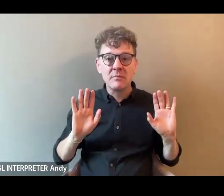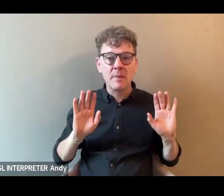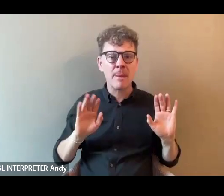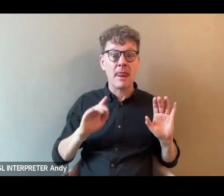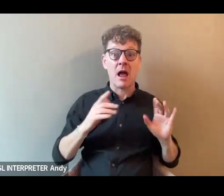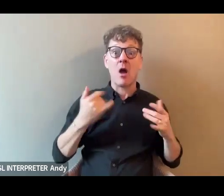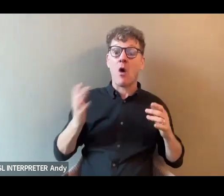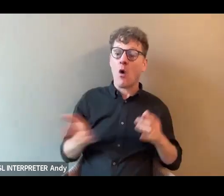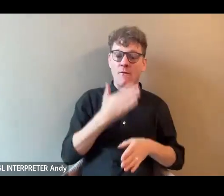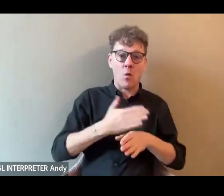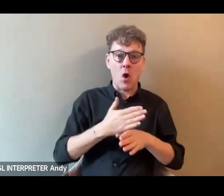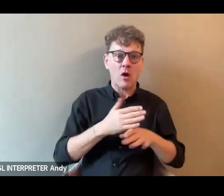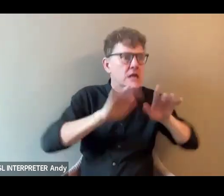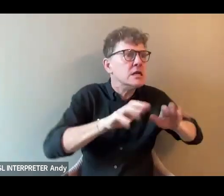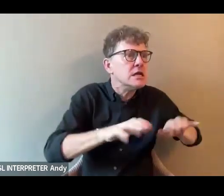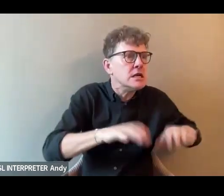or a grant application.